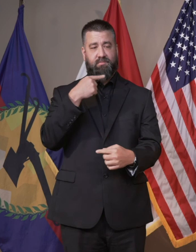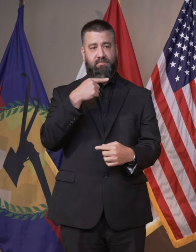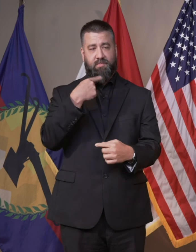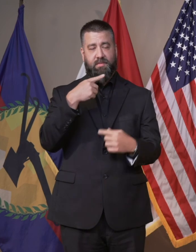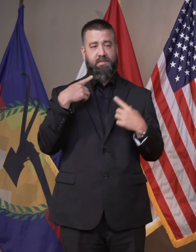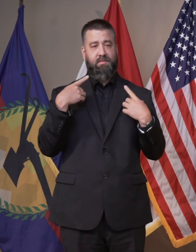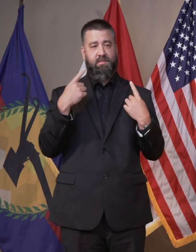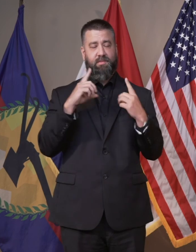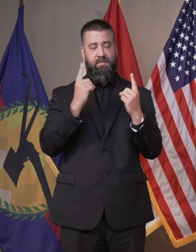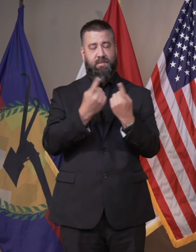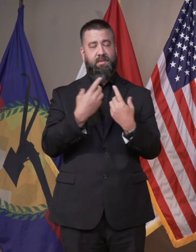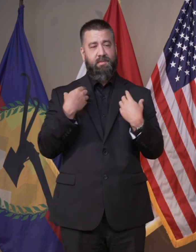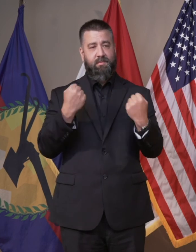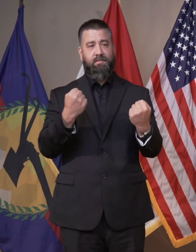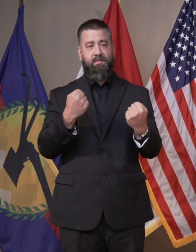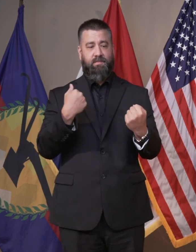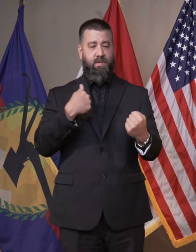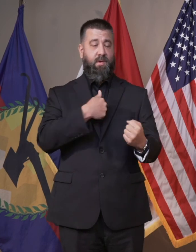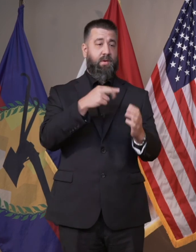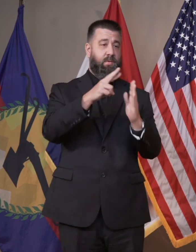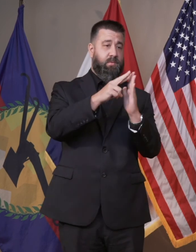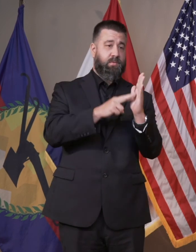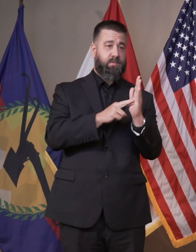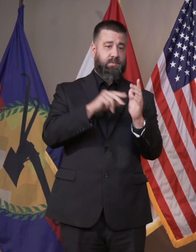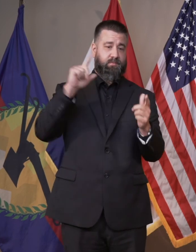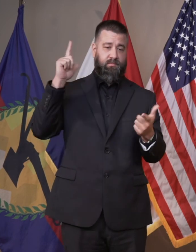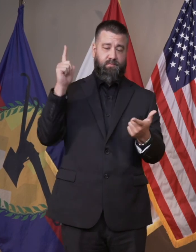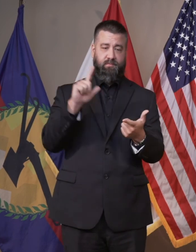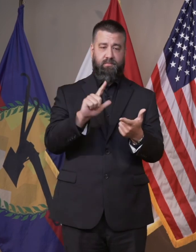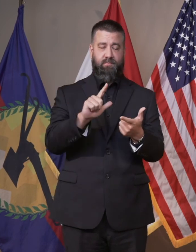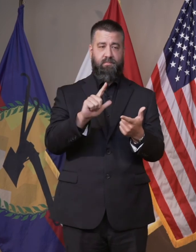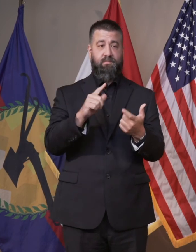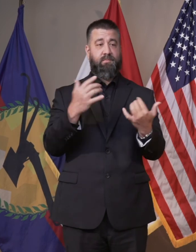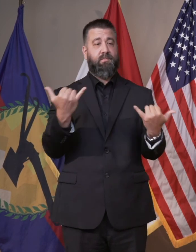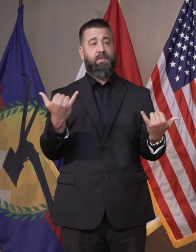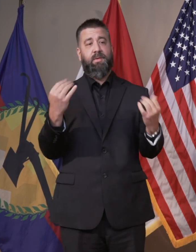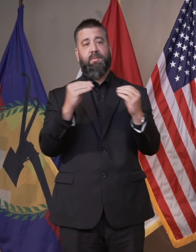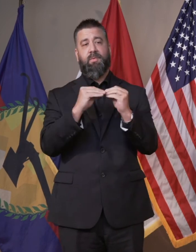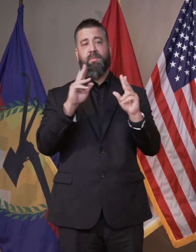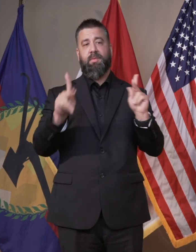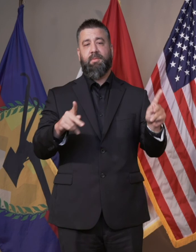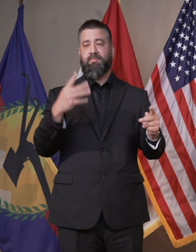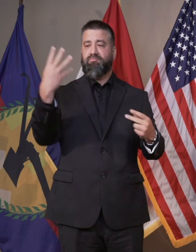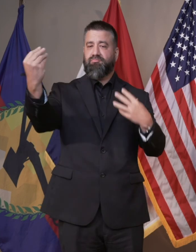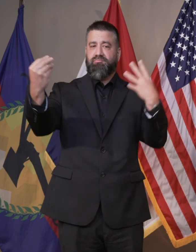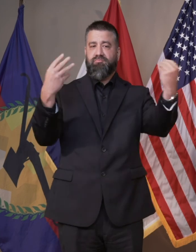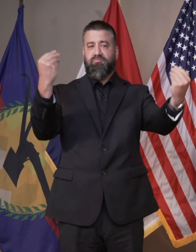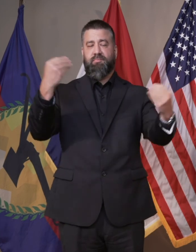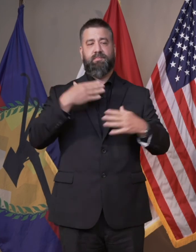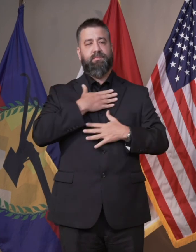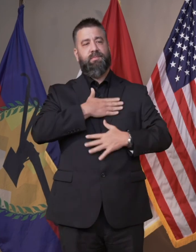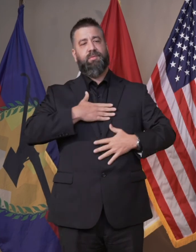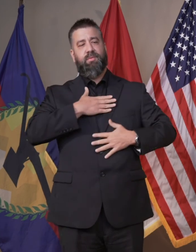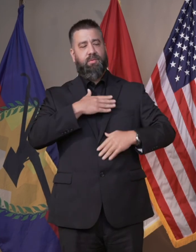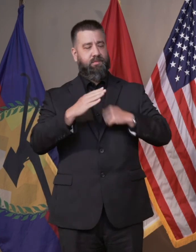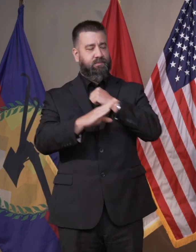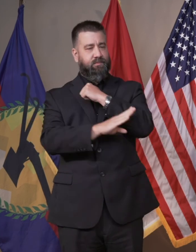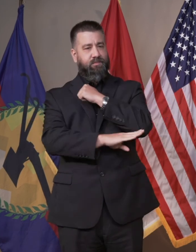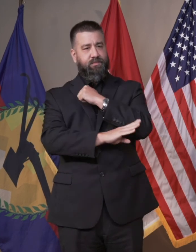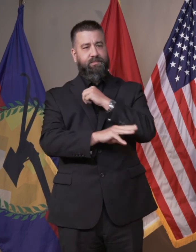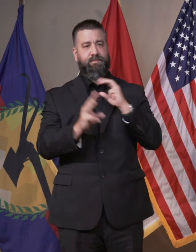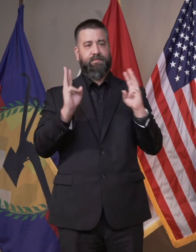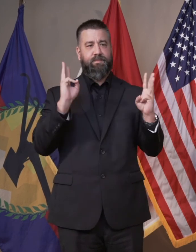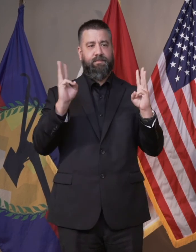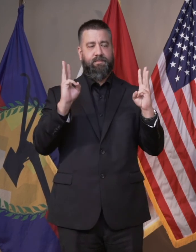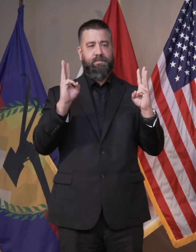County. More people are out and about, and this allows everyone to enjoy the fall weather. Our ability to slowly